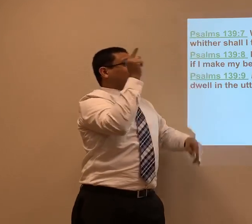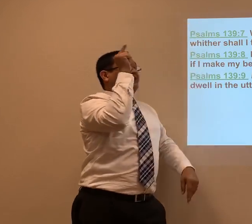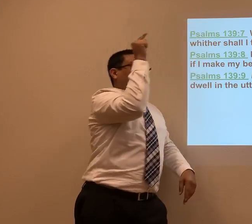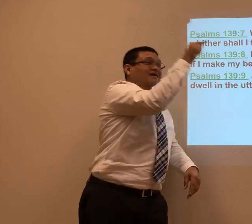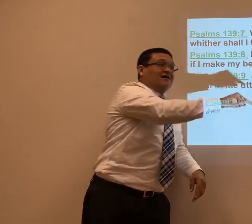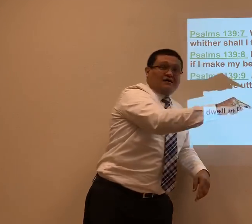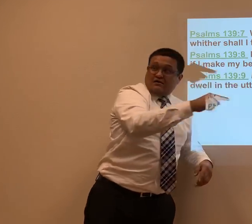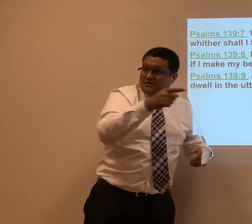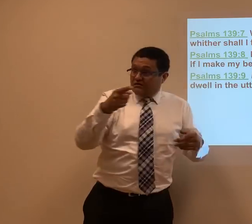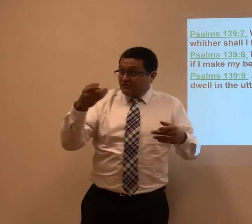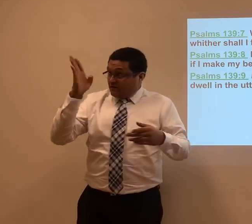you're there.